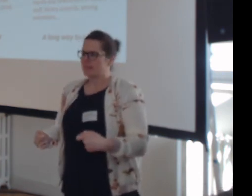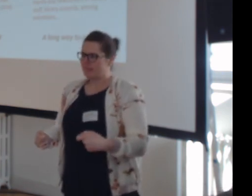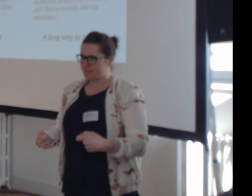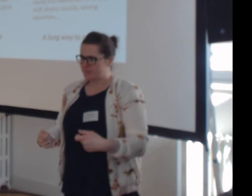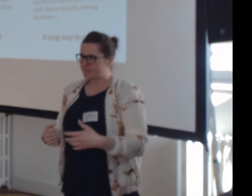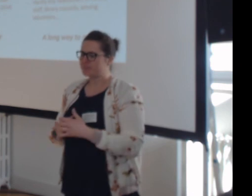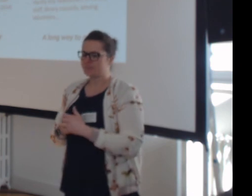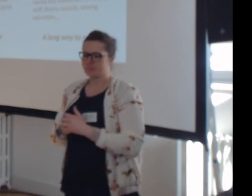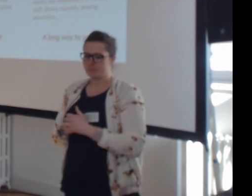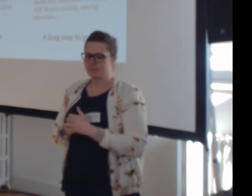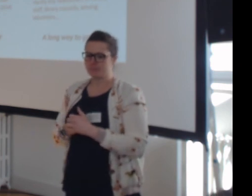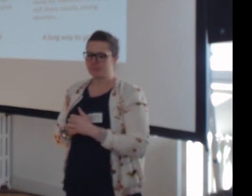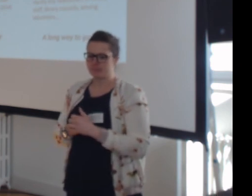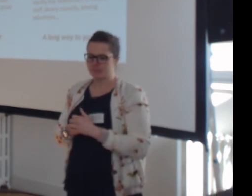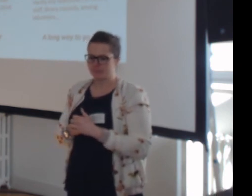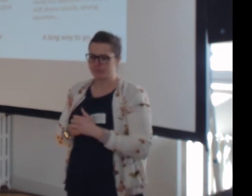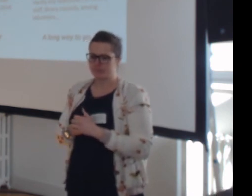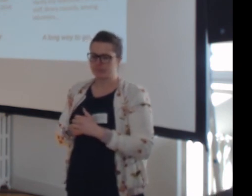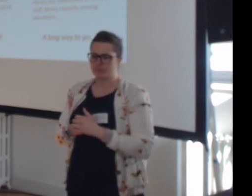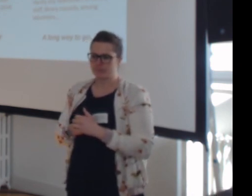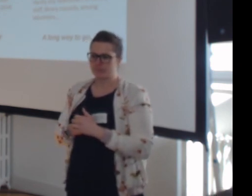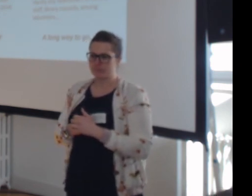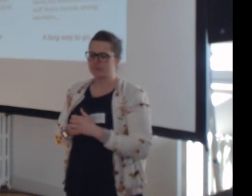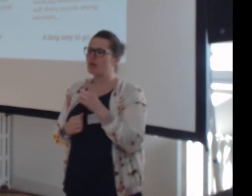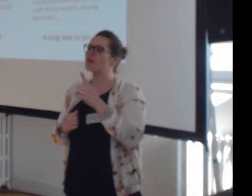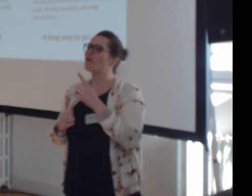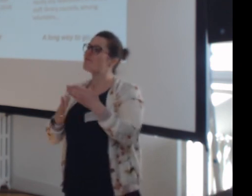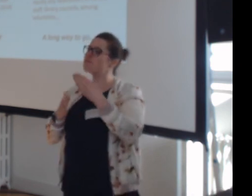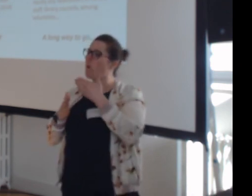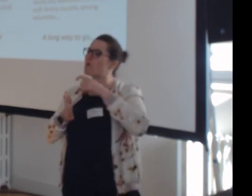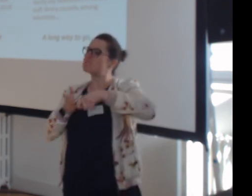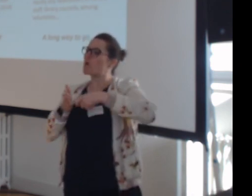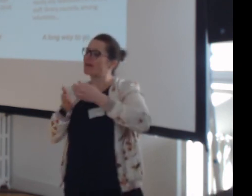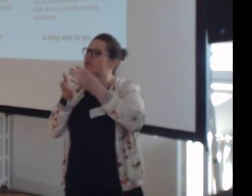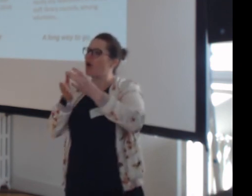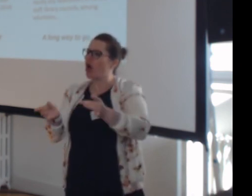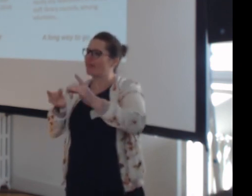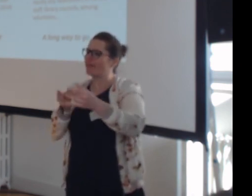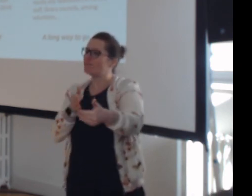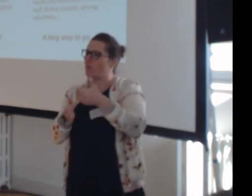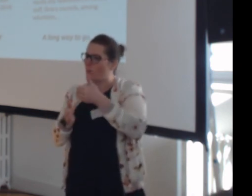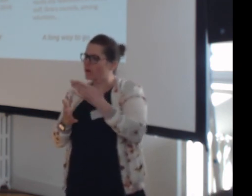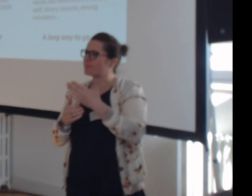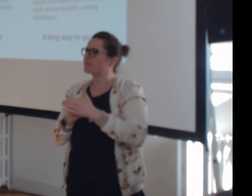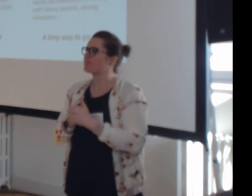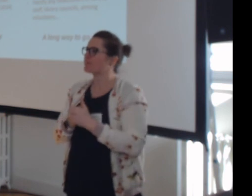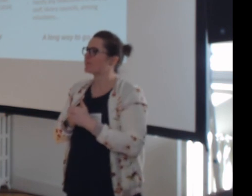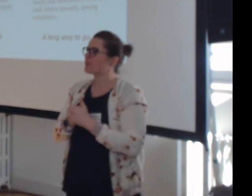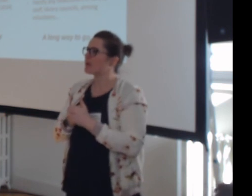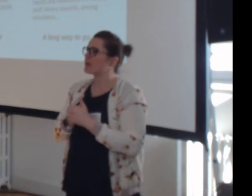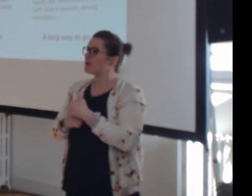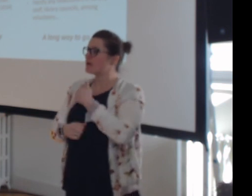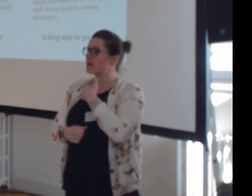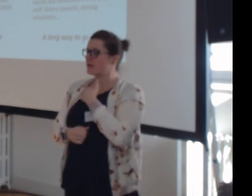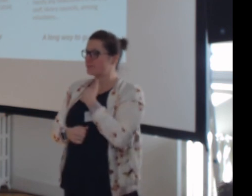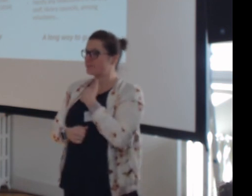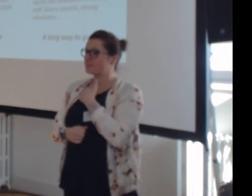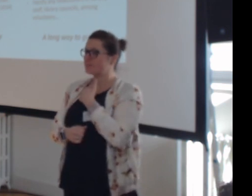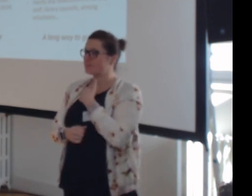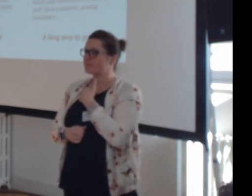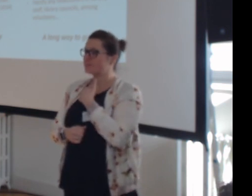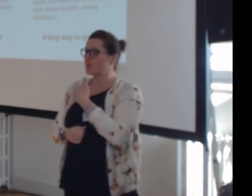exposing one of these 5-6 projects, I wanted to have with you just an eye on